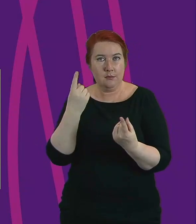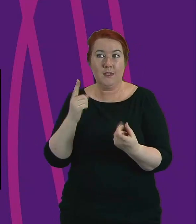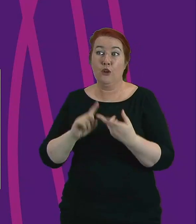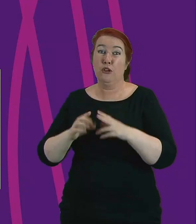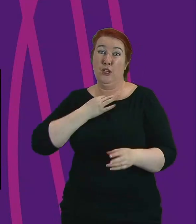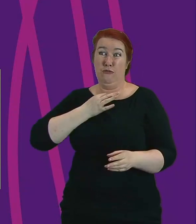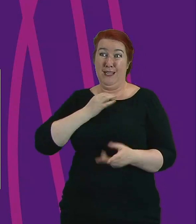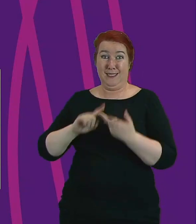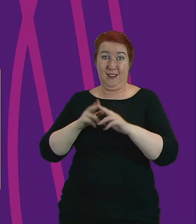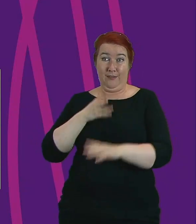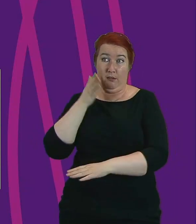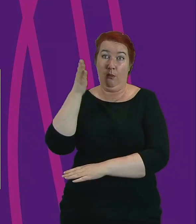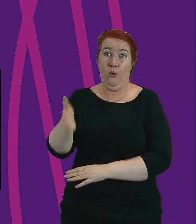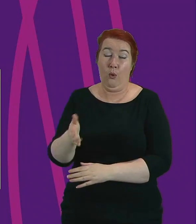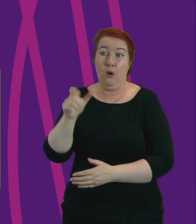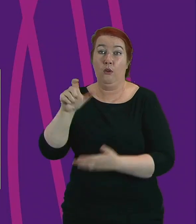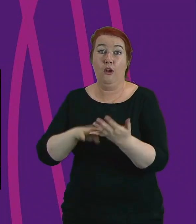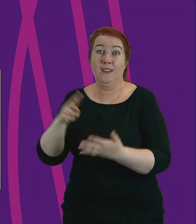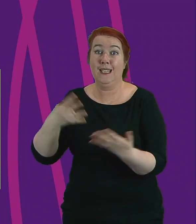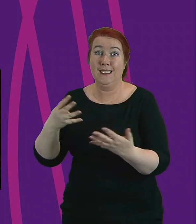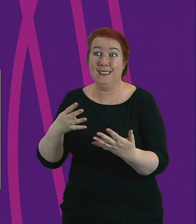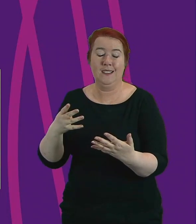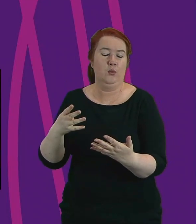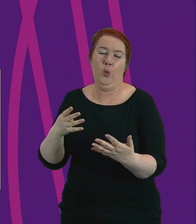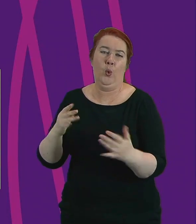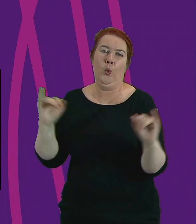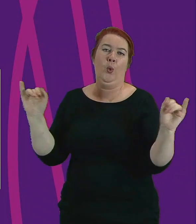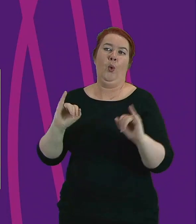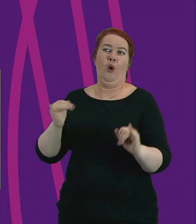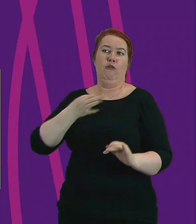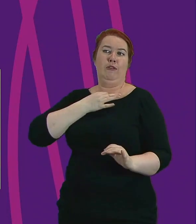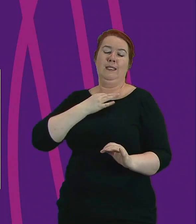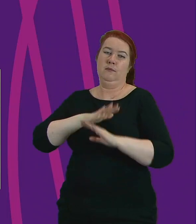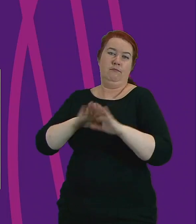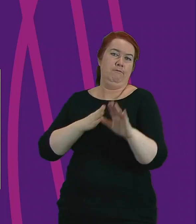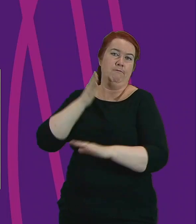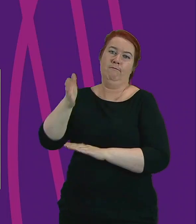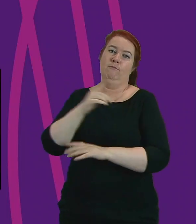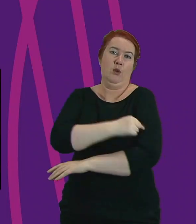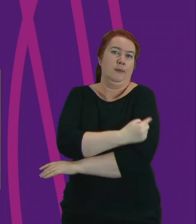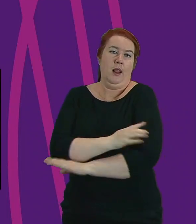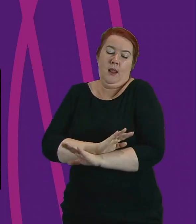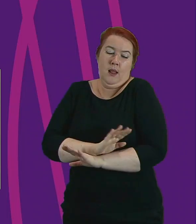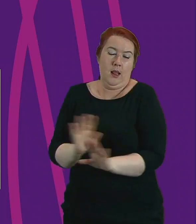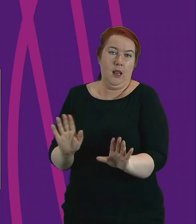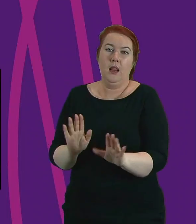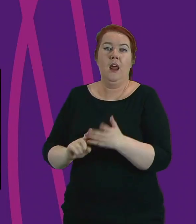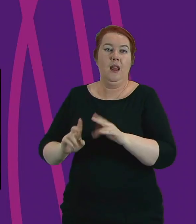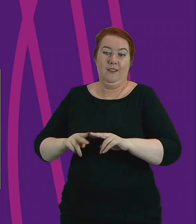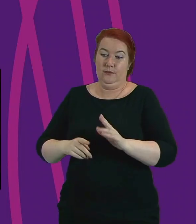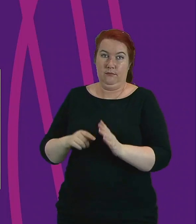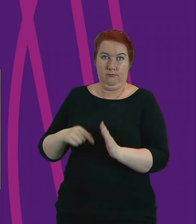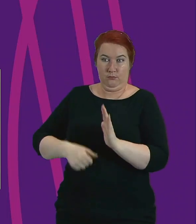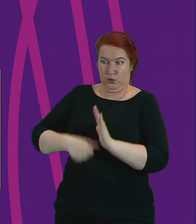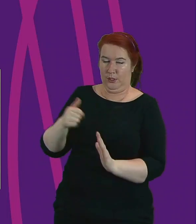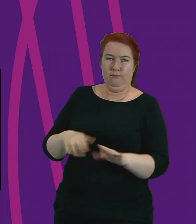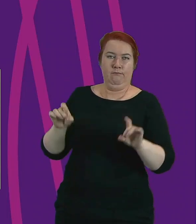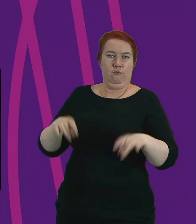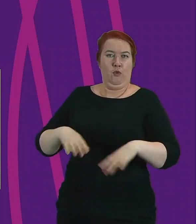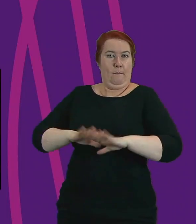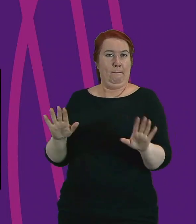COVID-19 was likely to be was too acute for them to take the risk or to take issue with that decision. Presiding